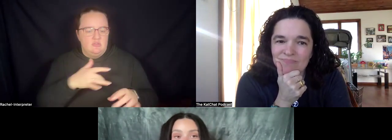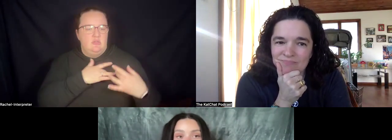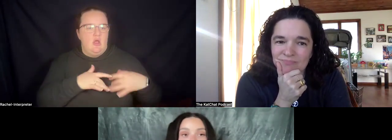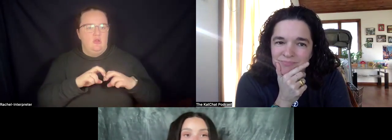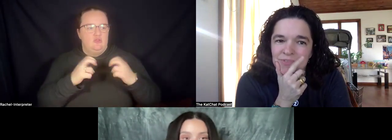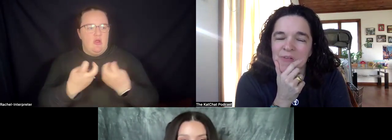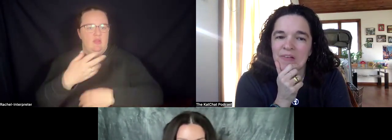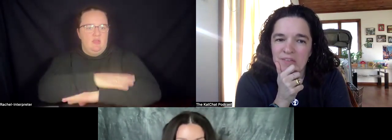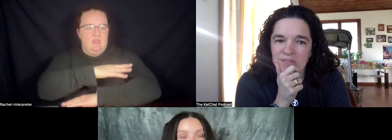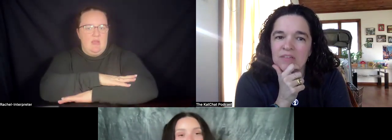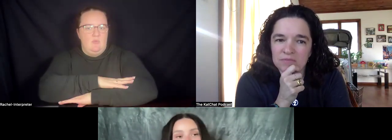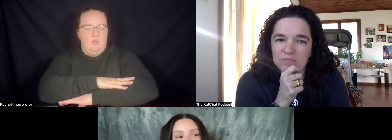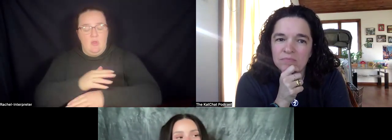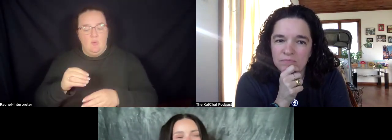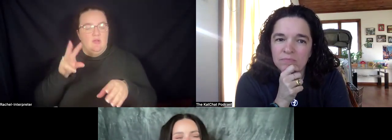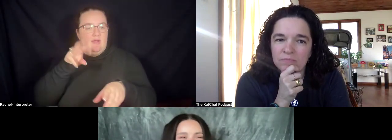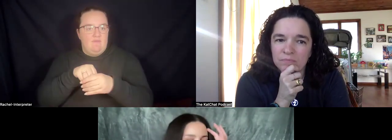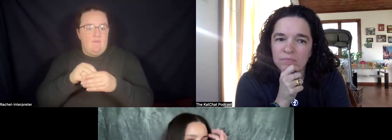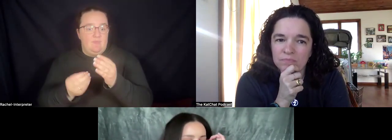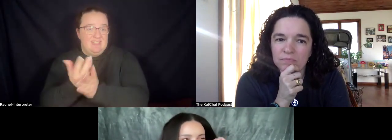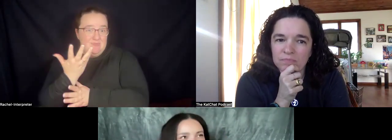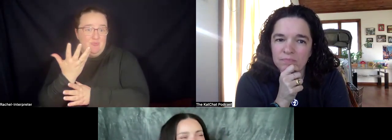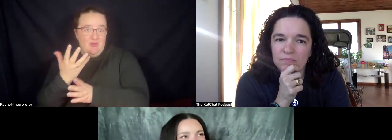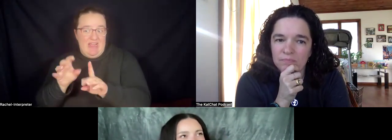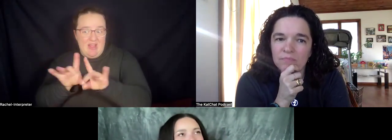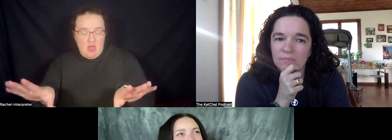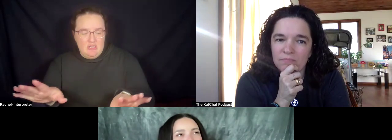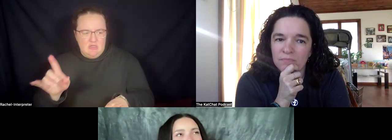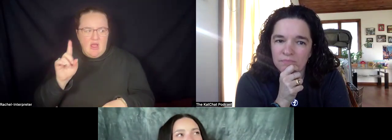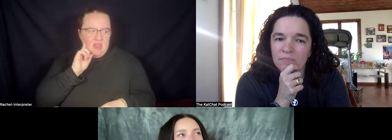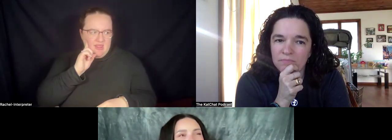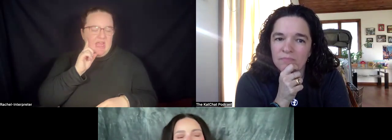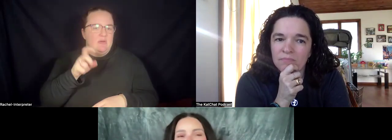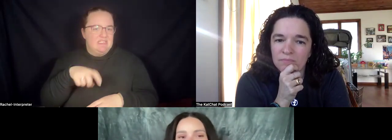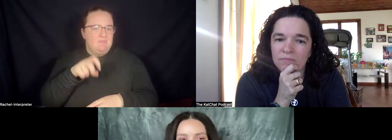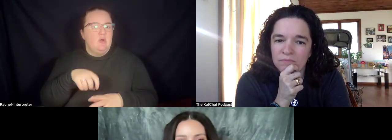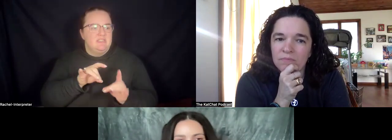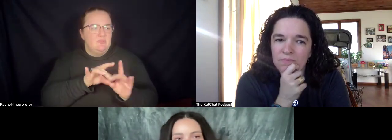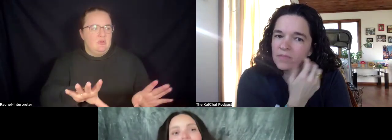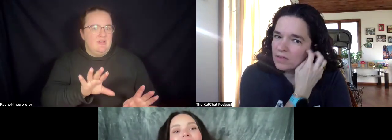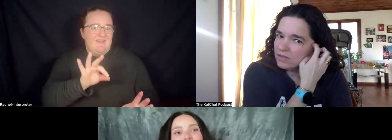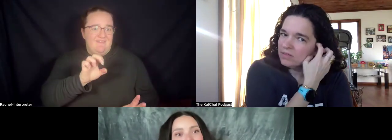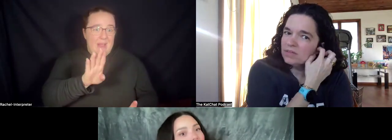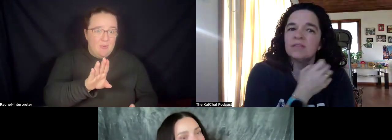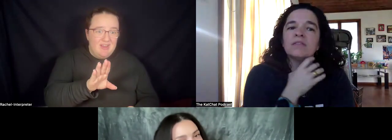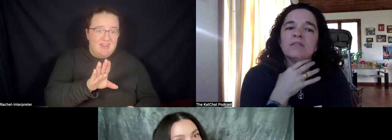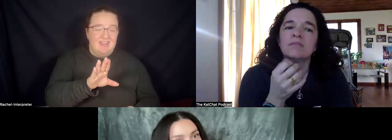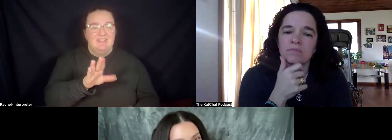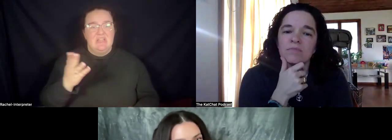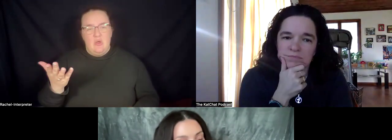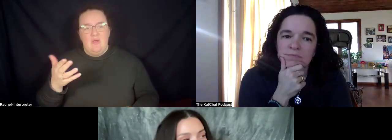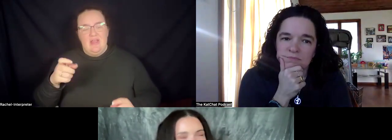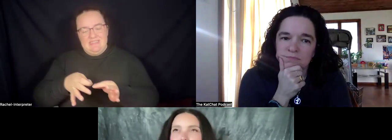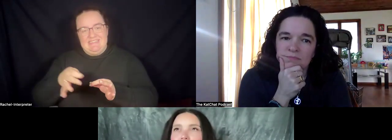ended up being part of the spring launch, whereas it was actually supposed to, I think, originally air first week of February. So that ended up getting pushed